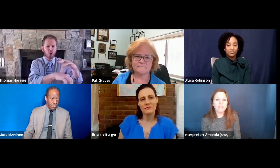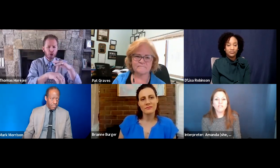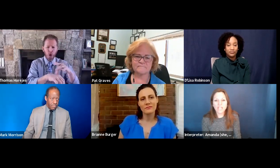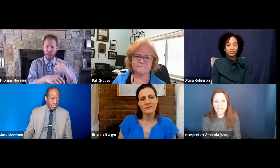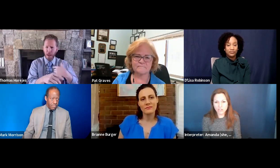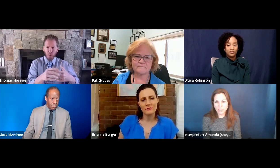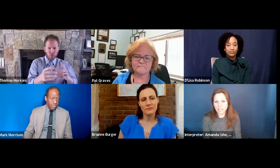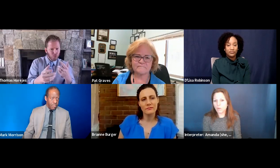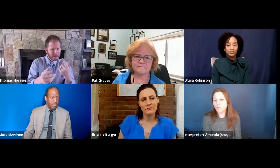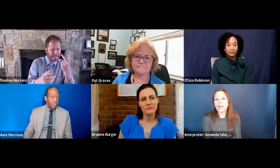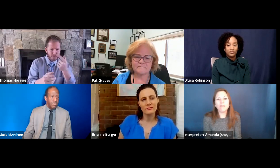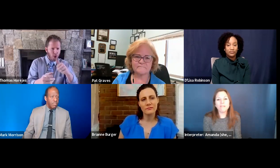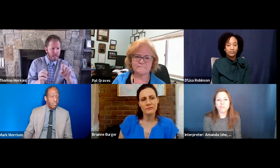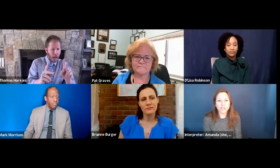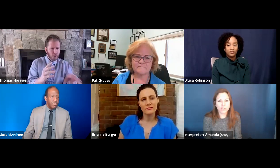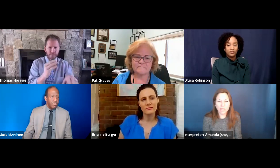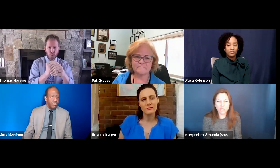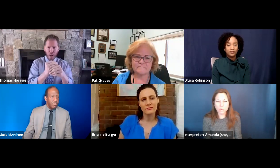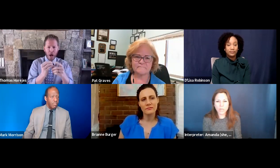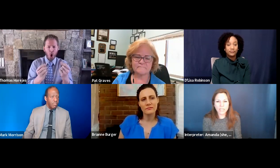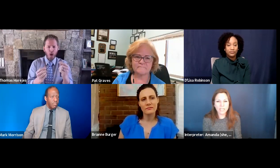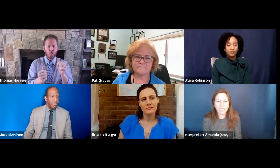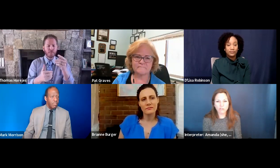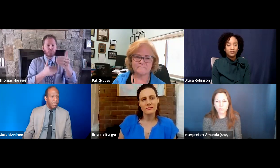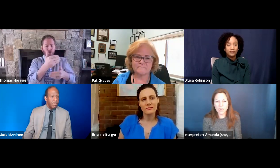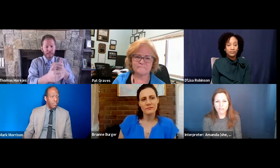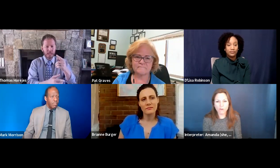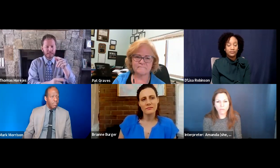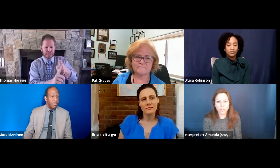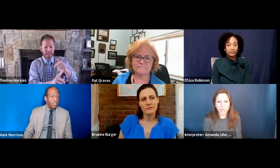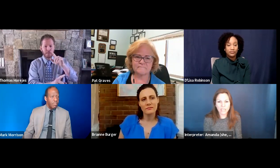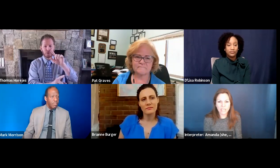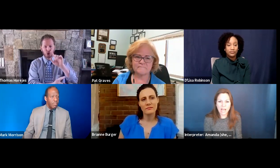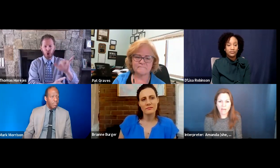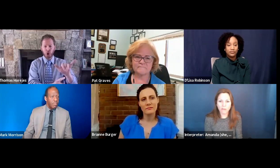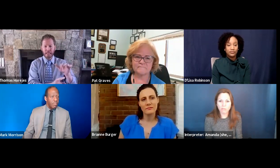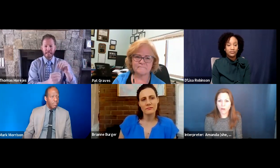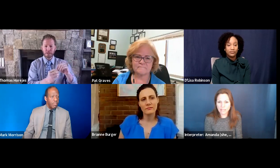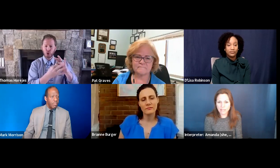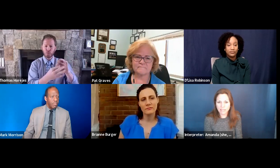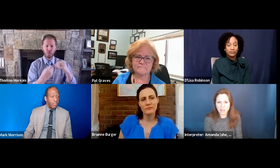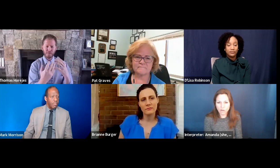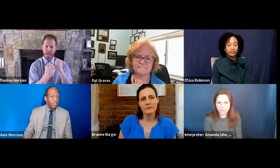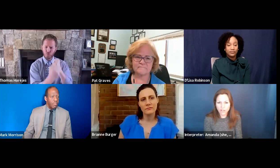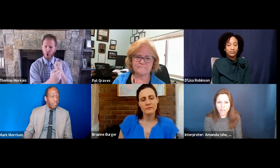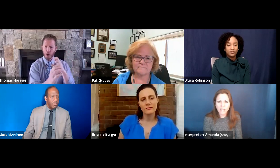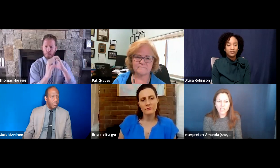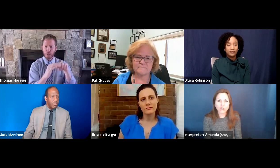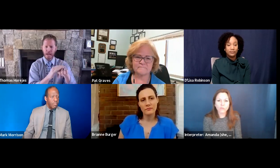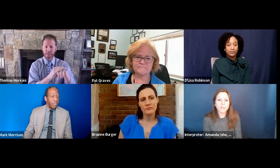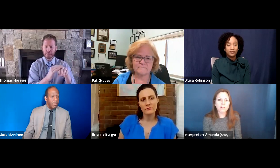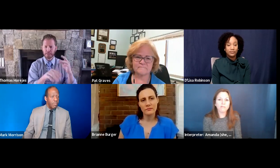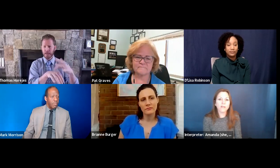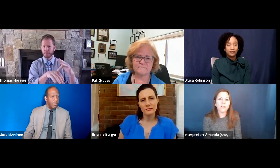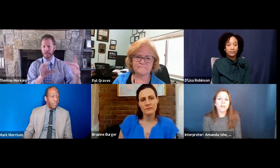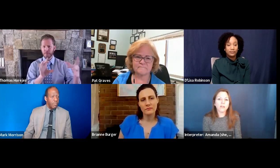to give to the agency? What kind of information? I just wanted to see if there's any other opportunities to add about the process itself in